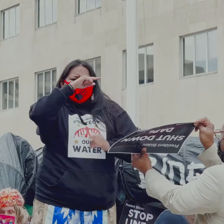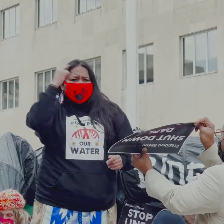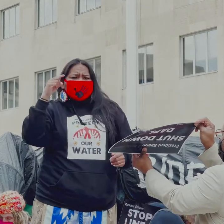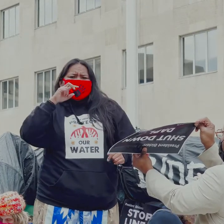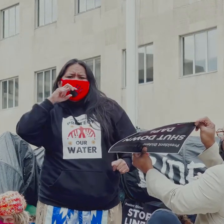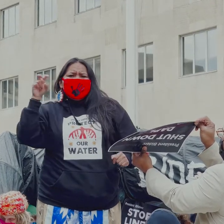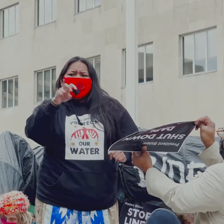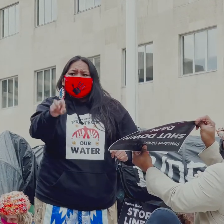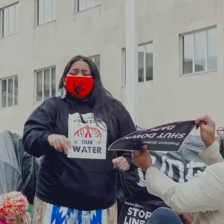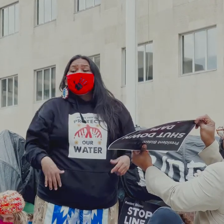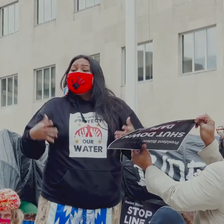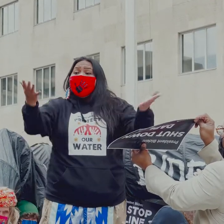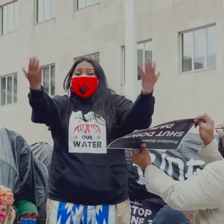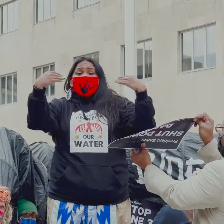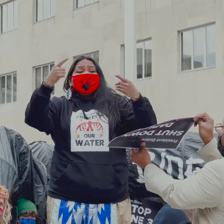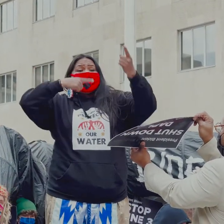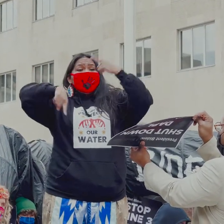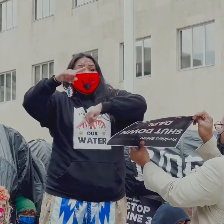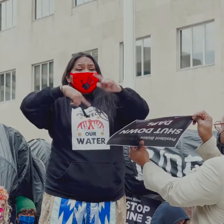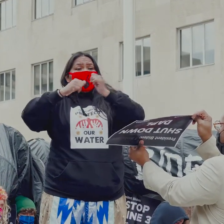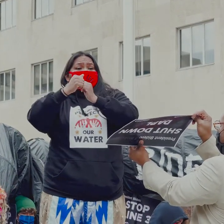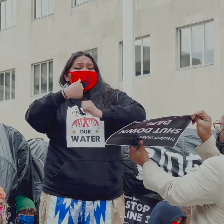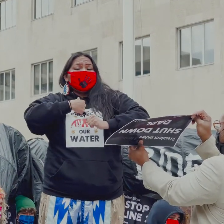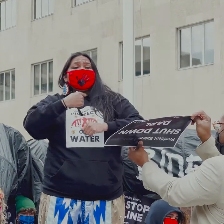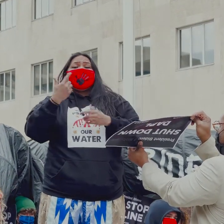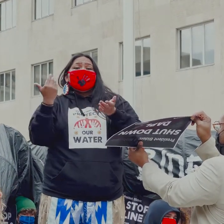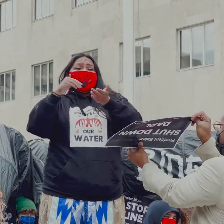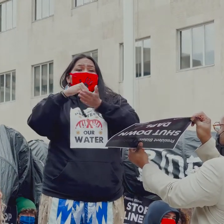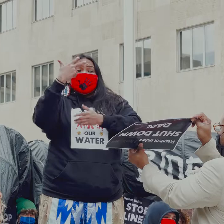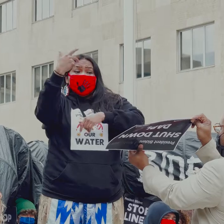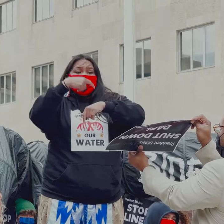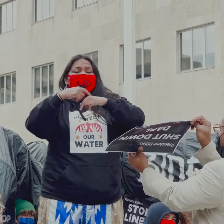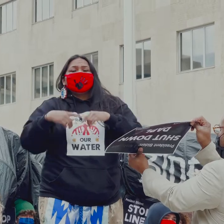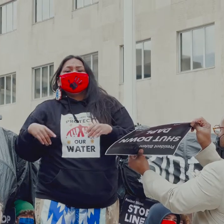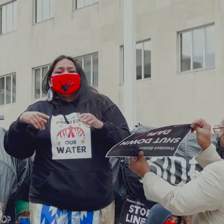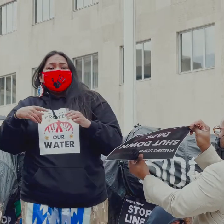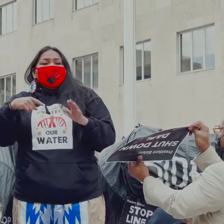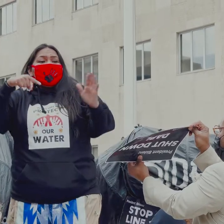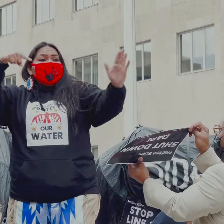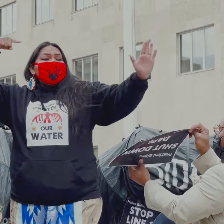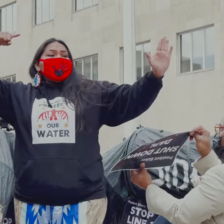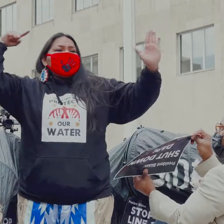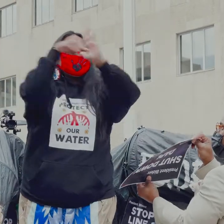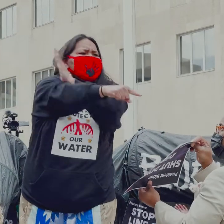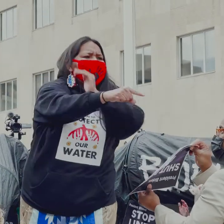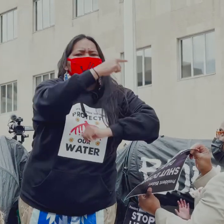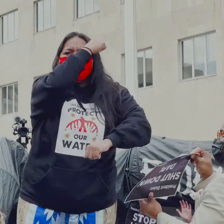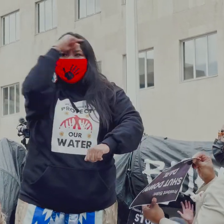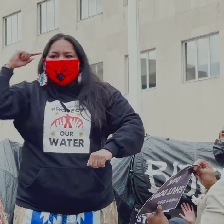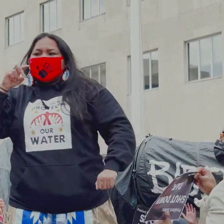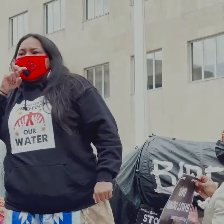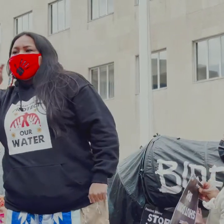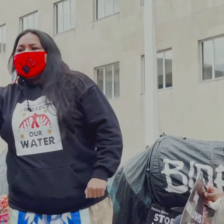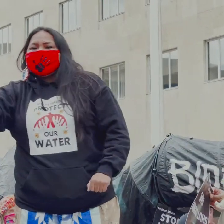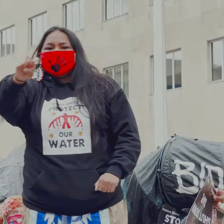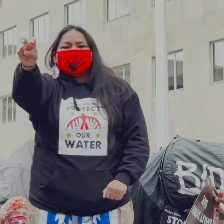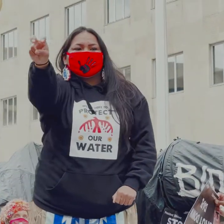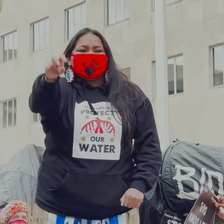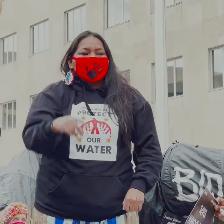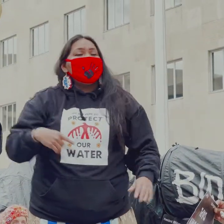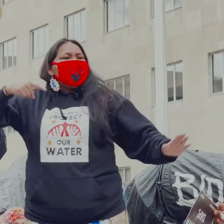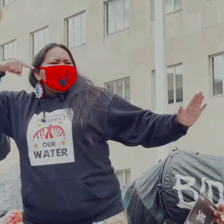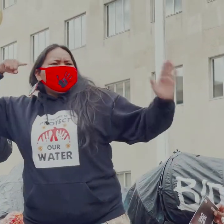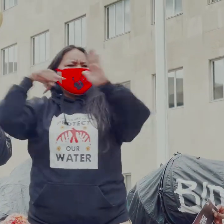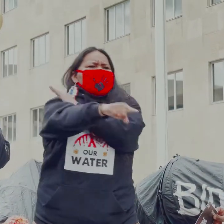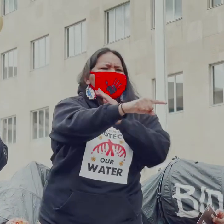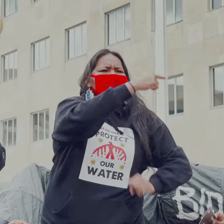pipelines. Kill the black snake. I want you guys to repeat with me. Kill the black snake. Kill the black snake. Kill the black snake.